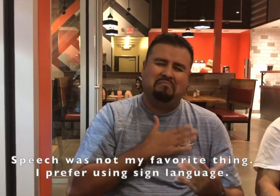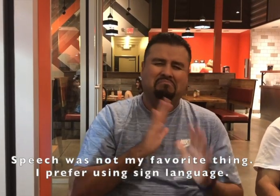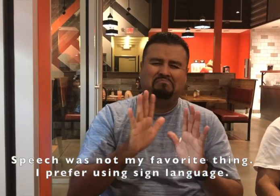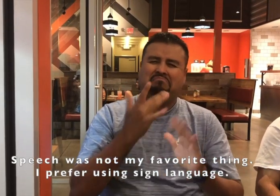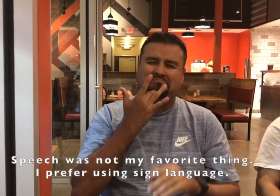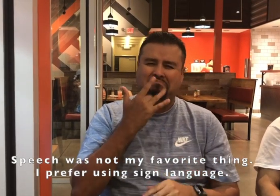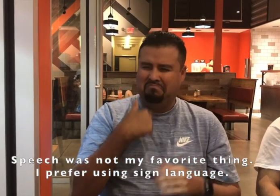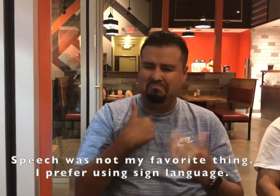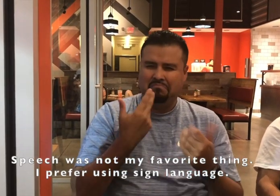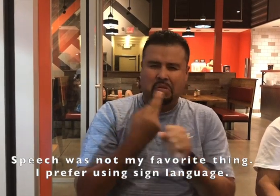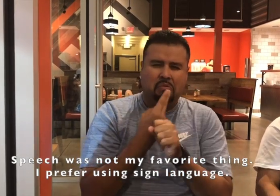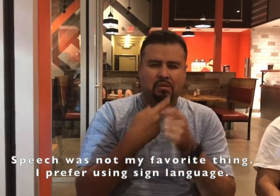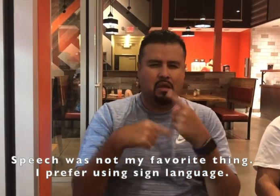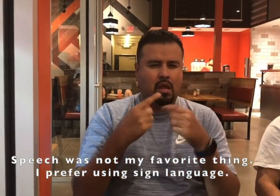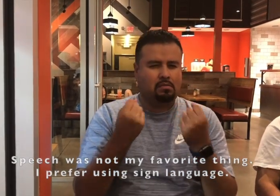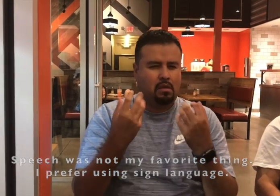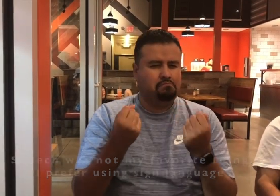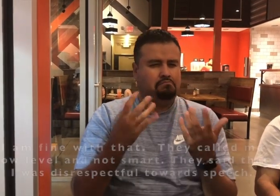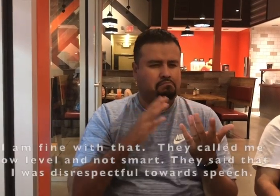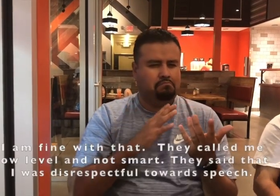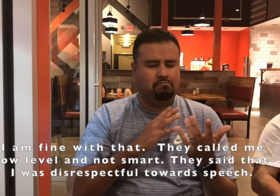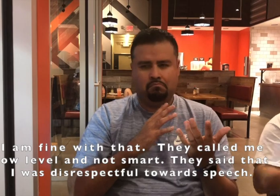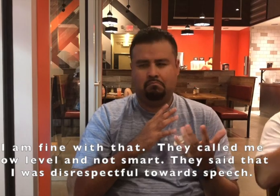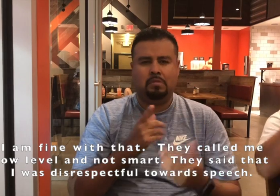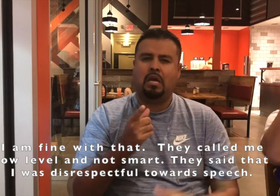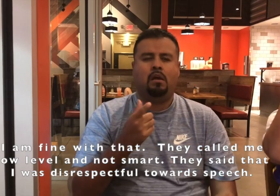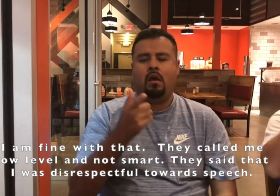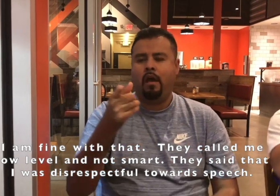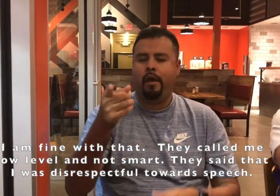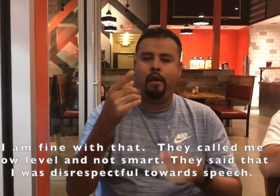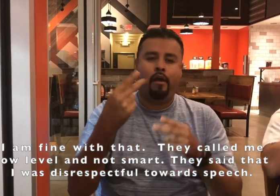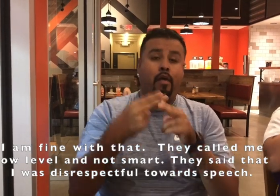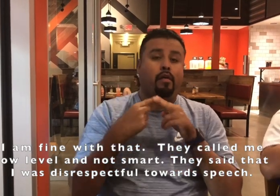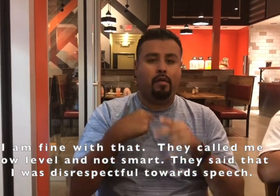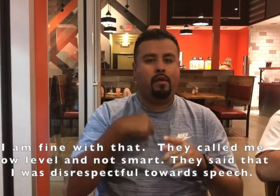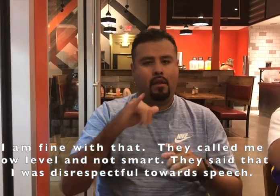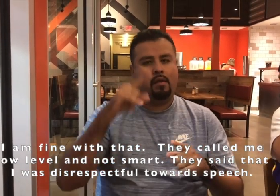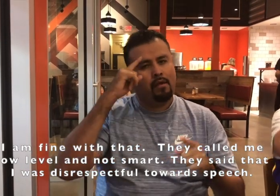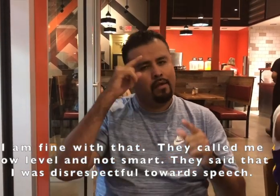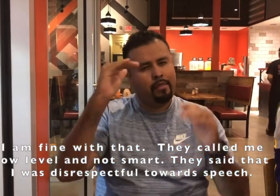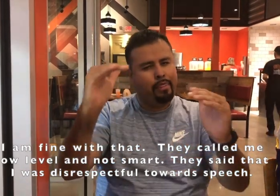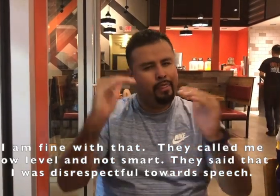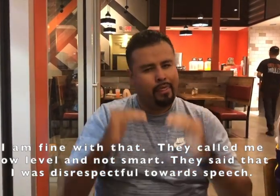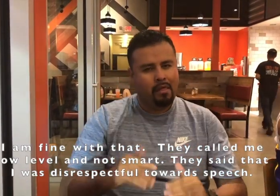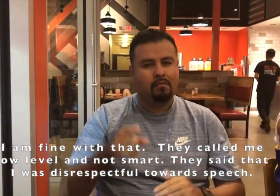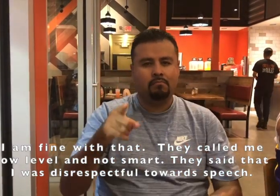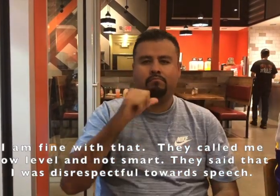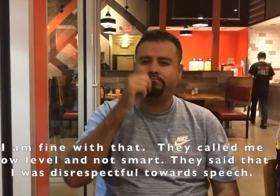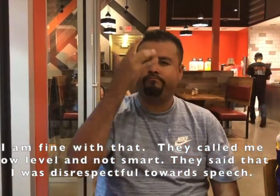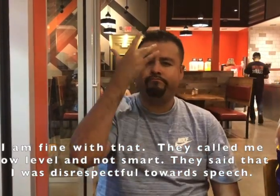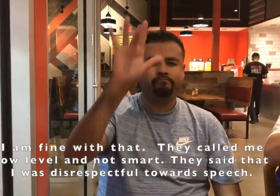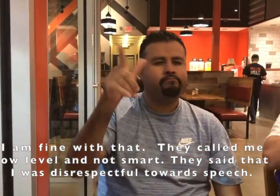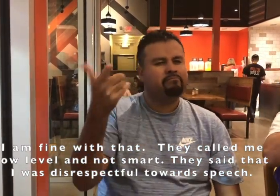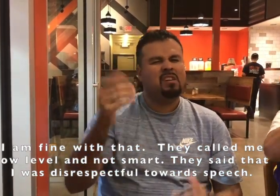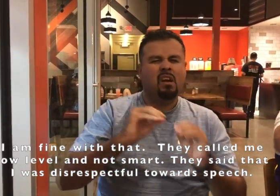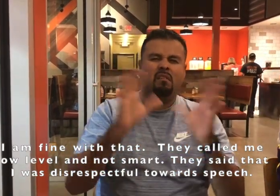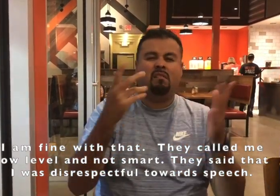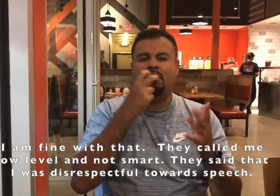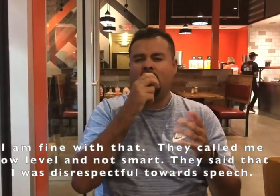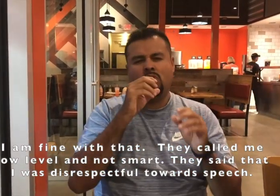for? Speech. It was not my favorite thing. I prefer to use sign language. I am fine with that. They called me a low level and not smart, and they said that I